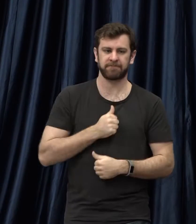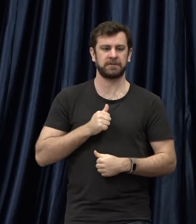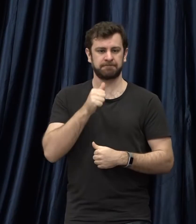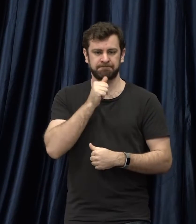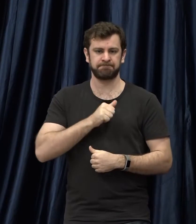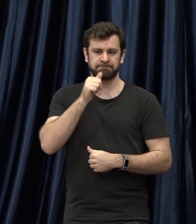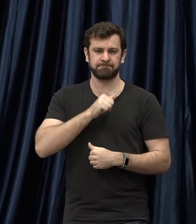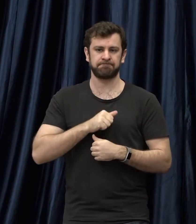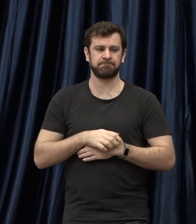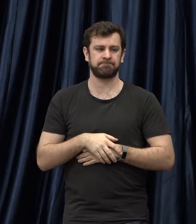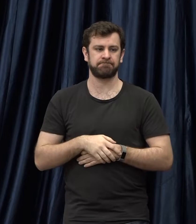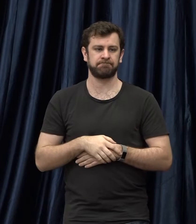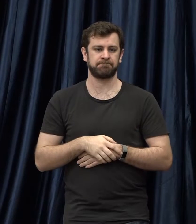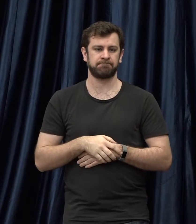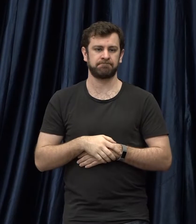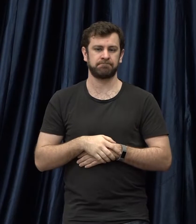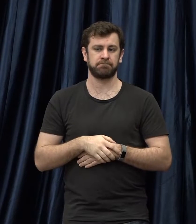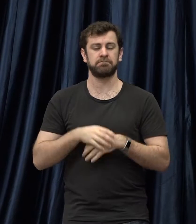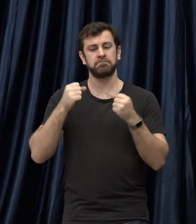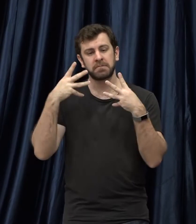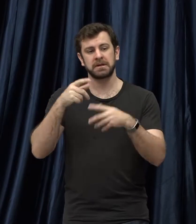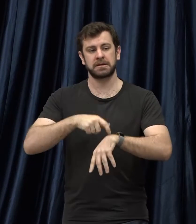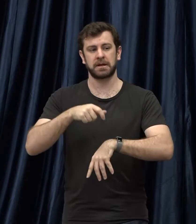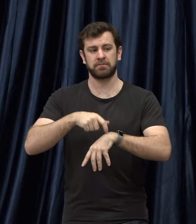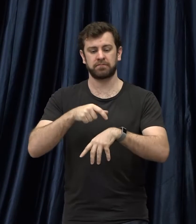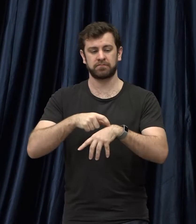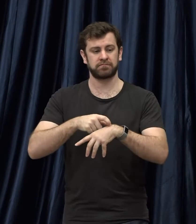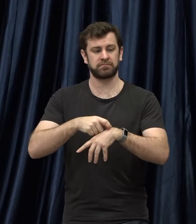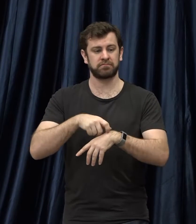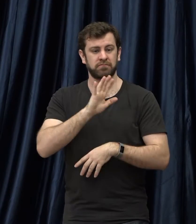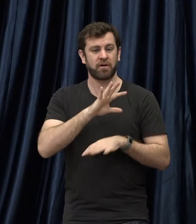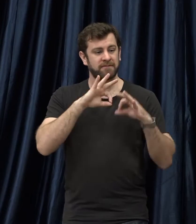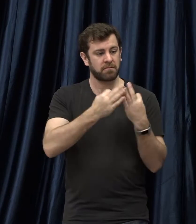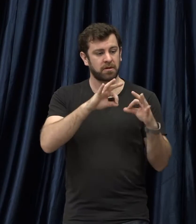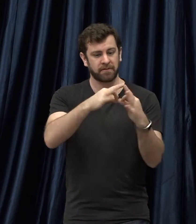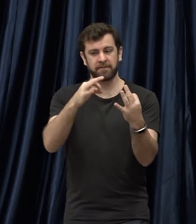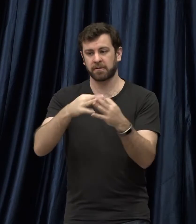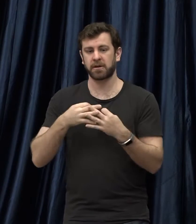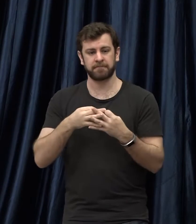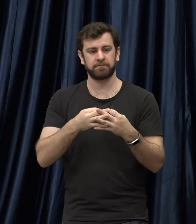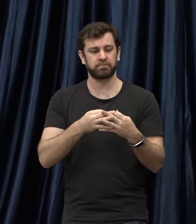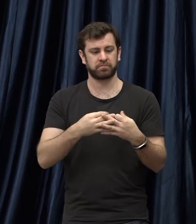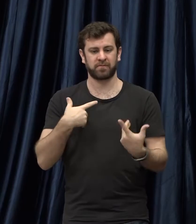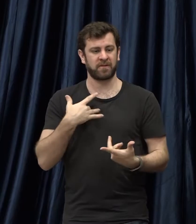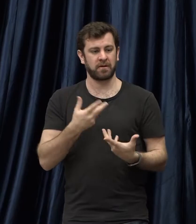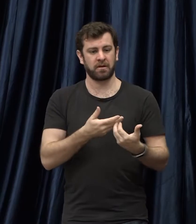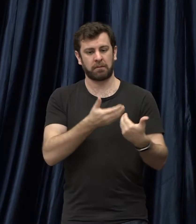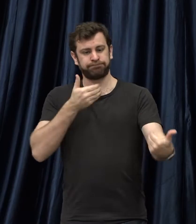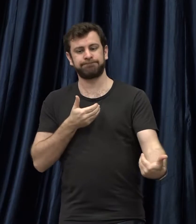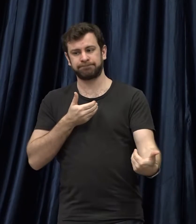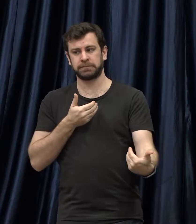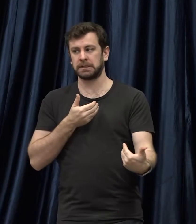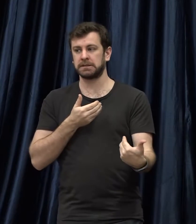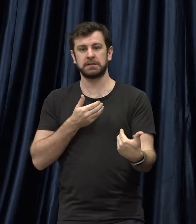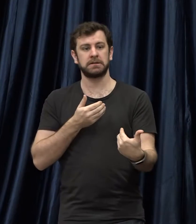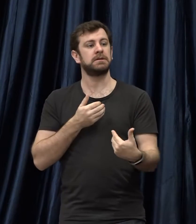In many cases, they were cut off from their families. Some were exiled from their